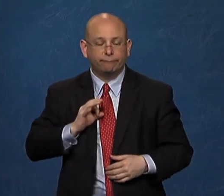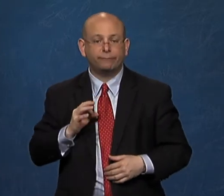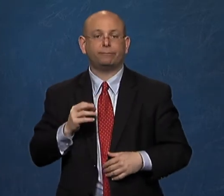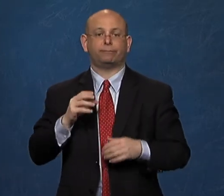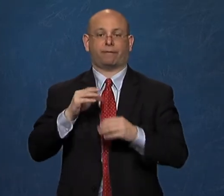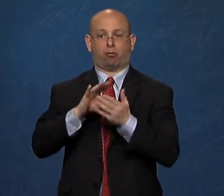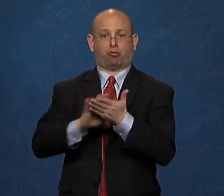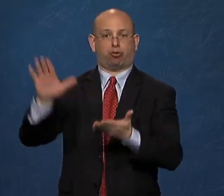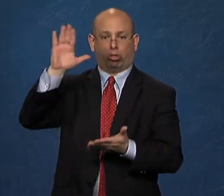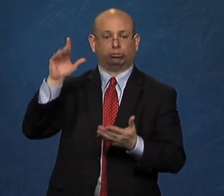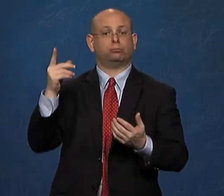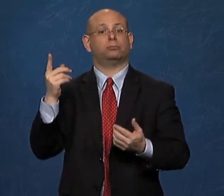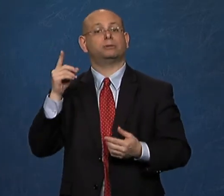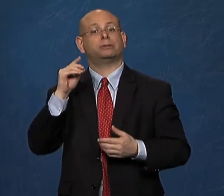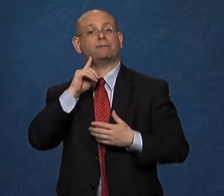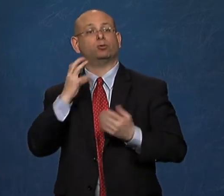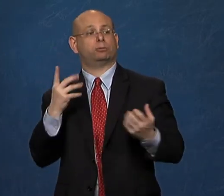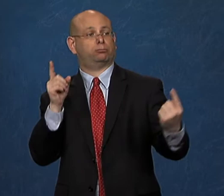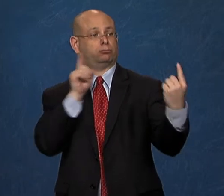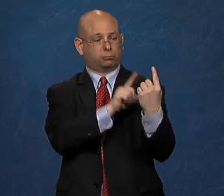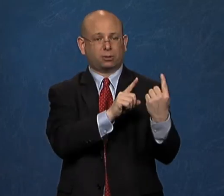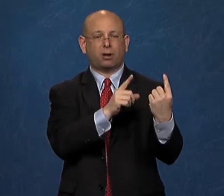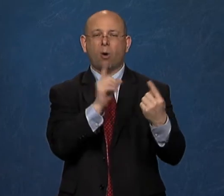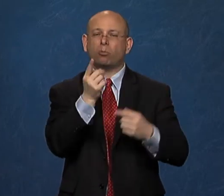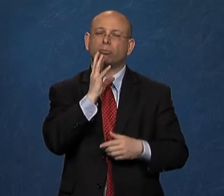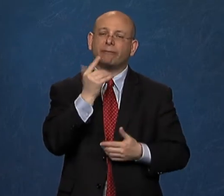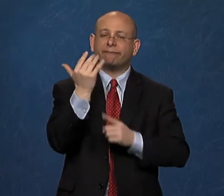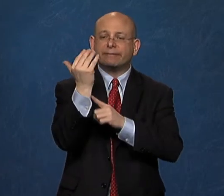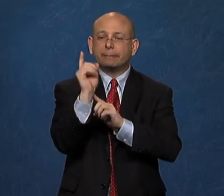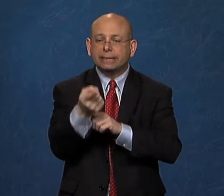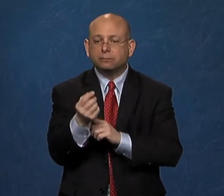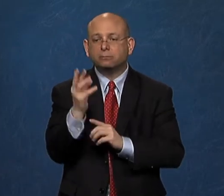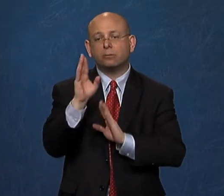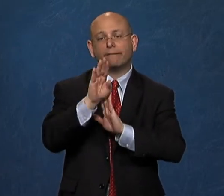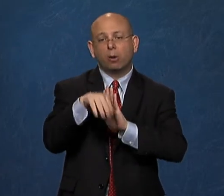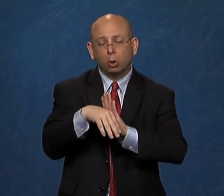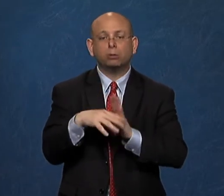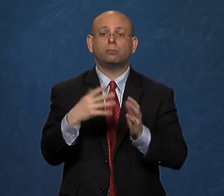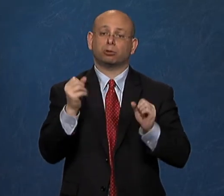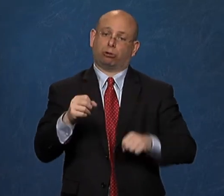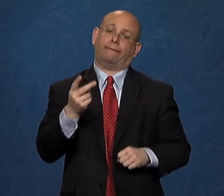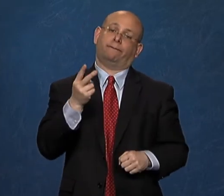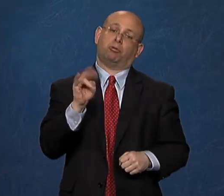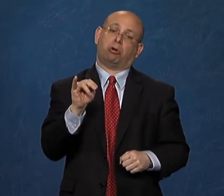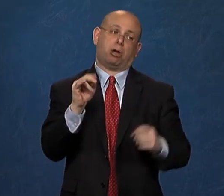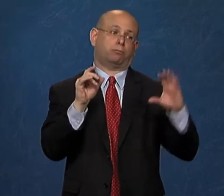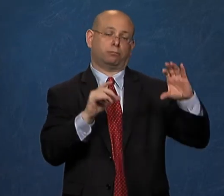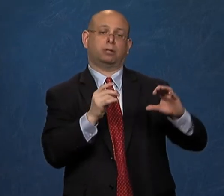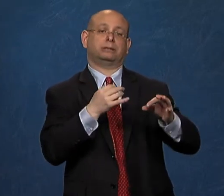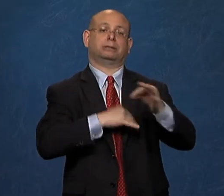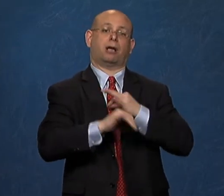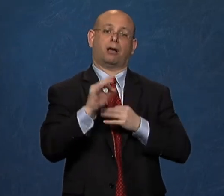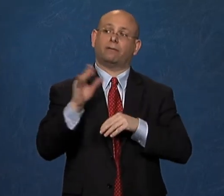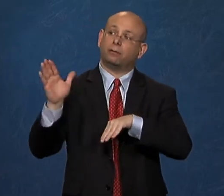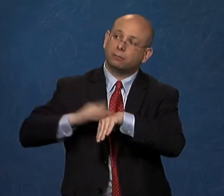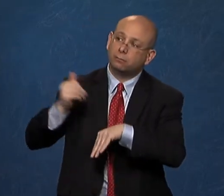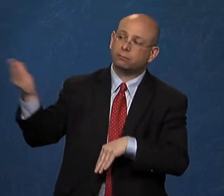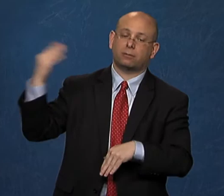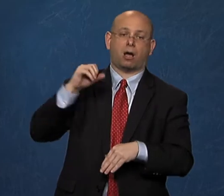student wants to meet with a dean or a faculty member or someone in the department, maybe for just a 15-minute or half-hour meeting, VRI may be an